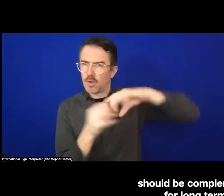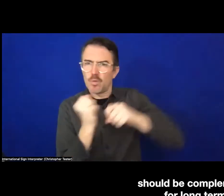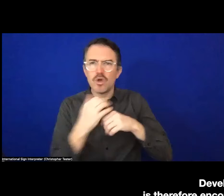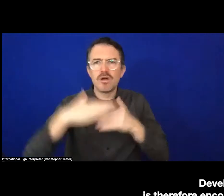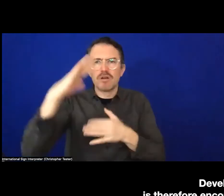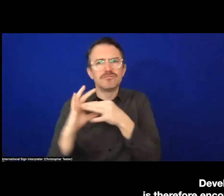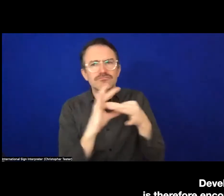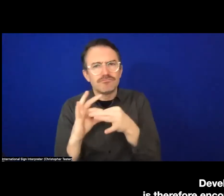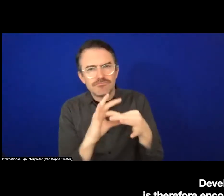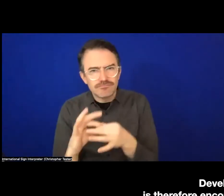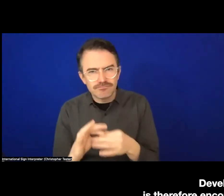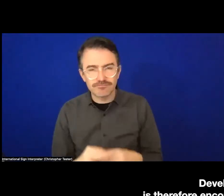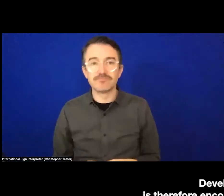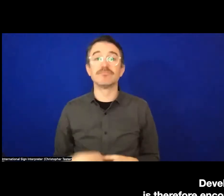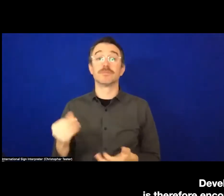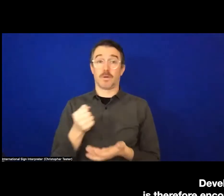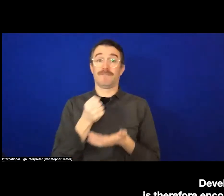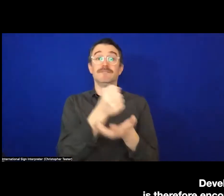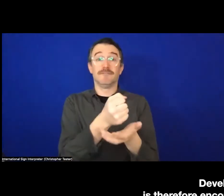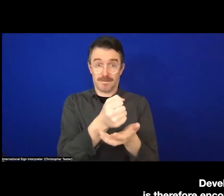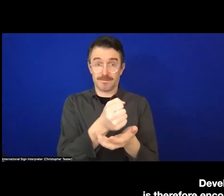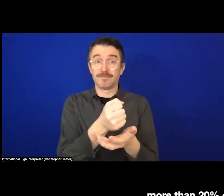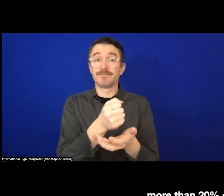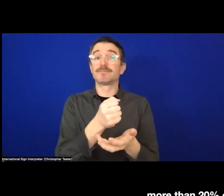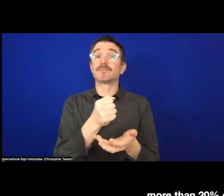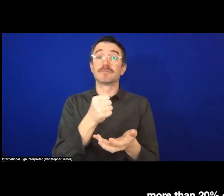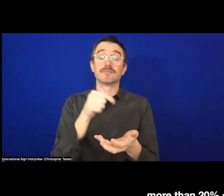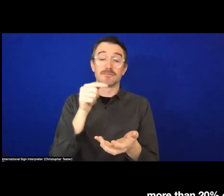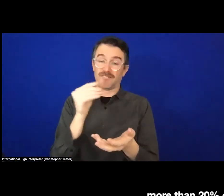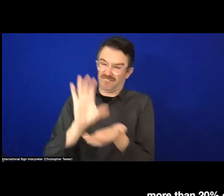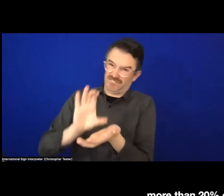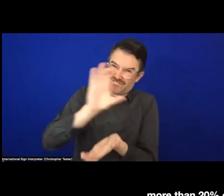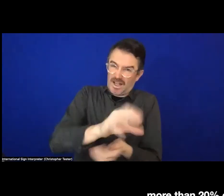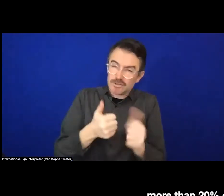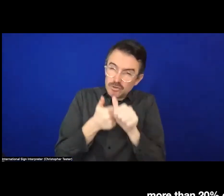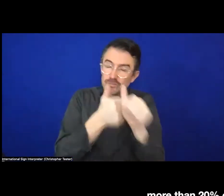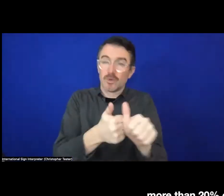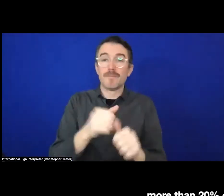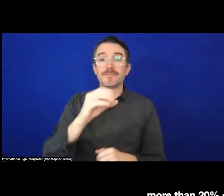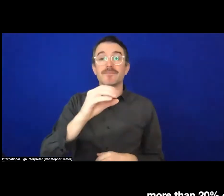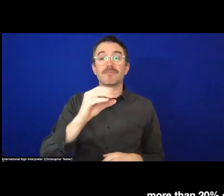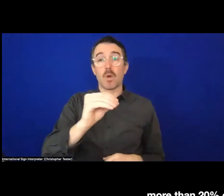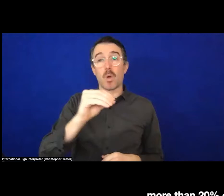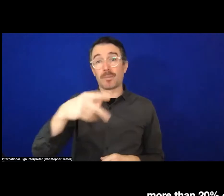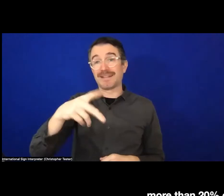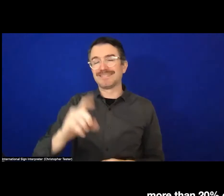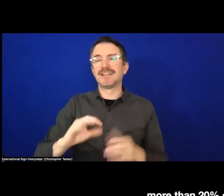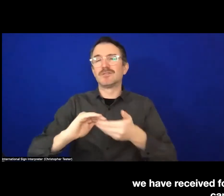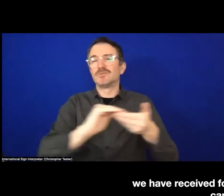for long-term organizational development. It's therefore encouraging to hear that more than 20% of all commitments